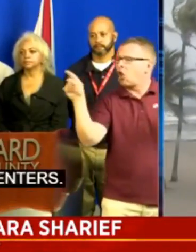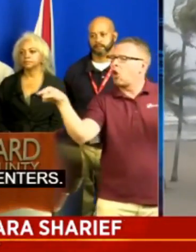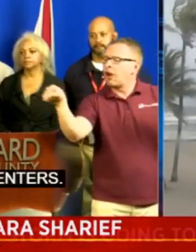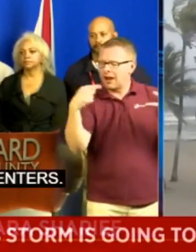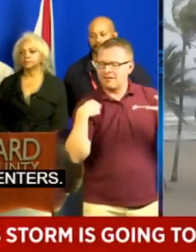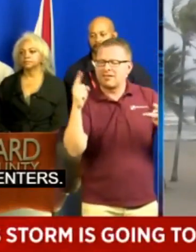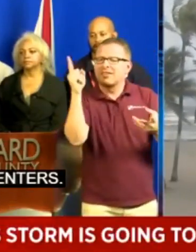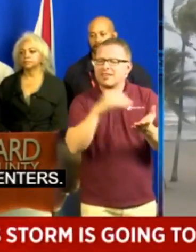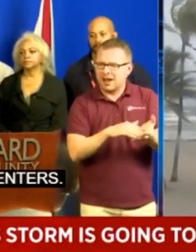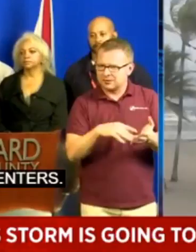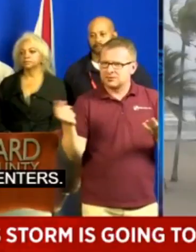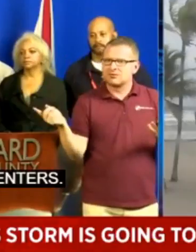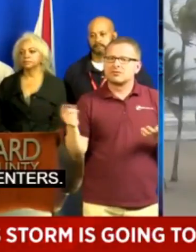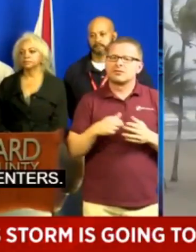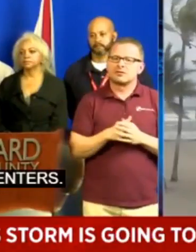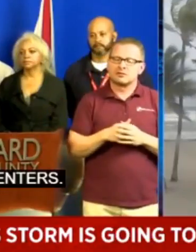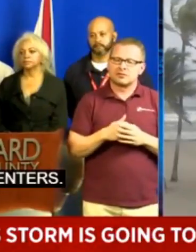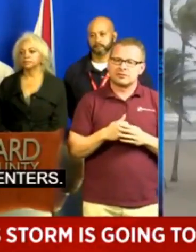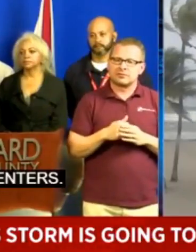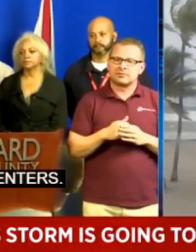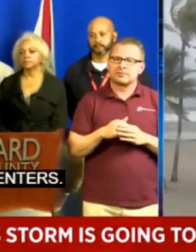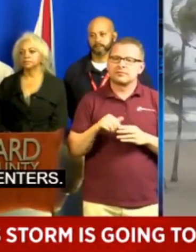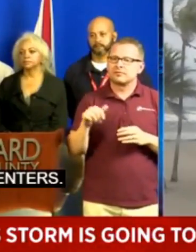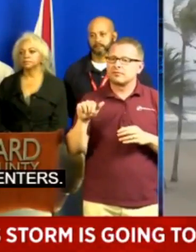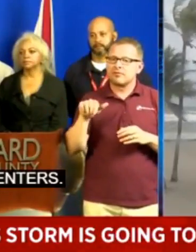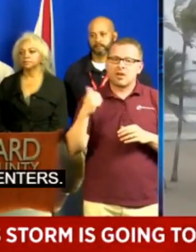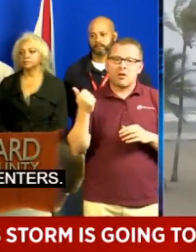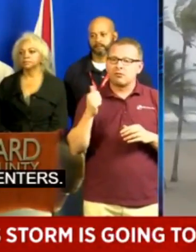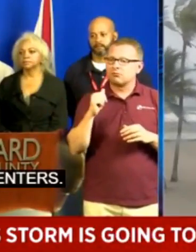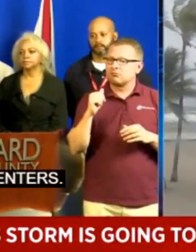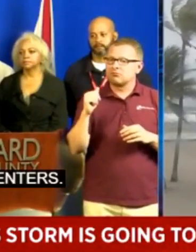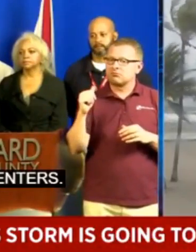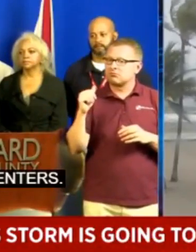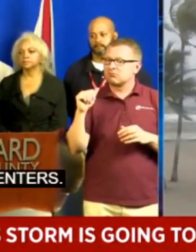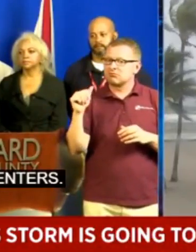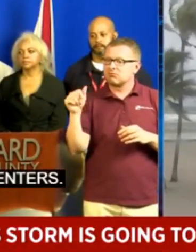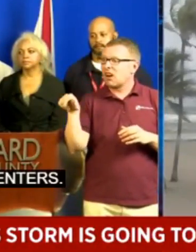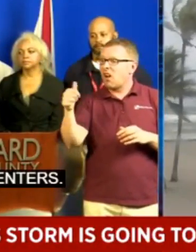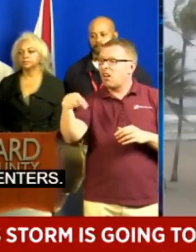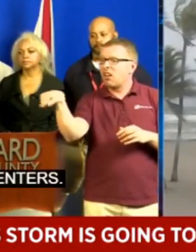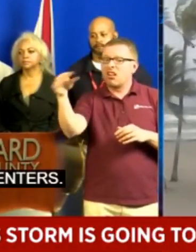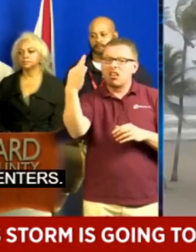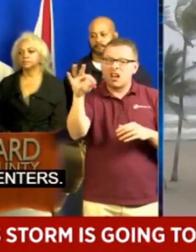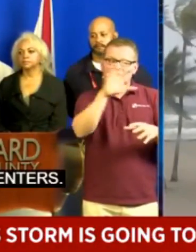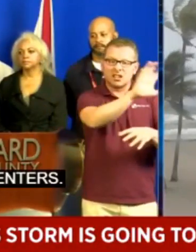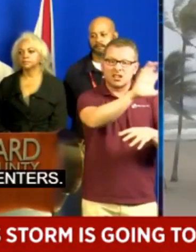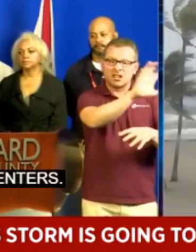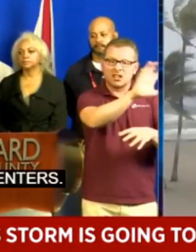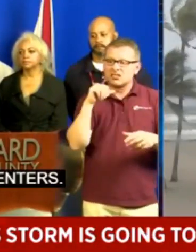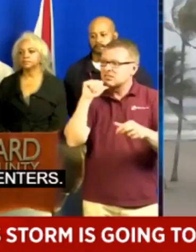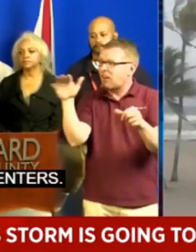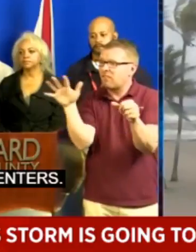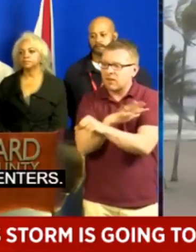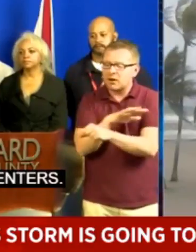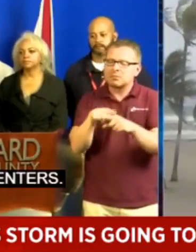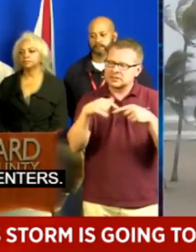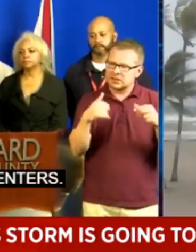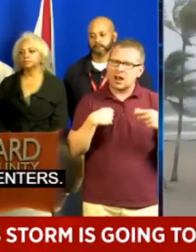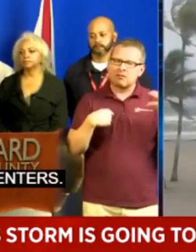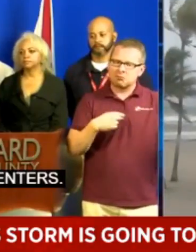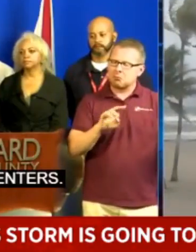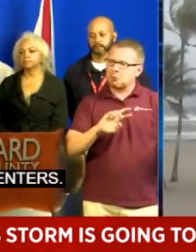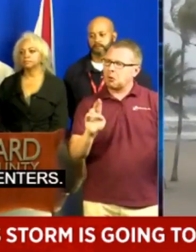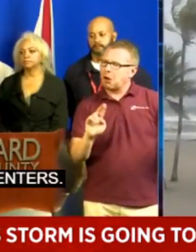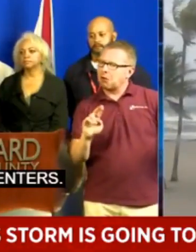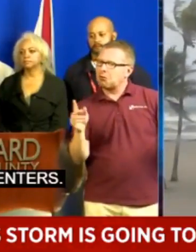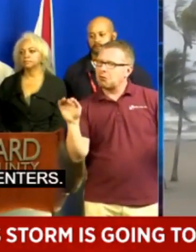not full. We've been told that they were full. We say that they're full, but we have 25, 30, 40 spaces, so we have